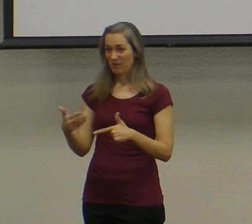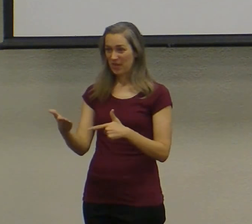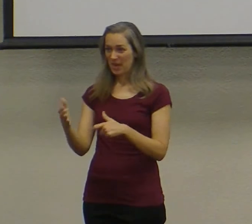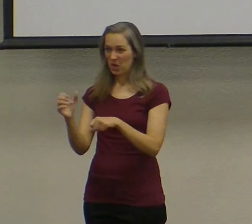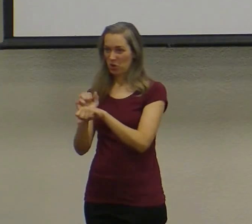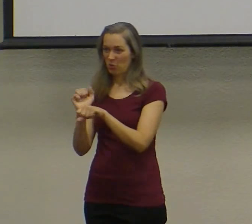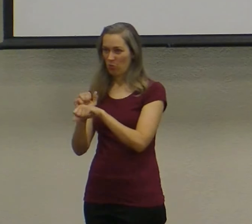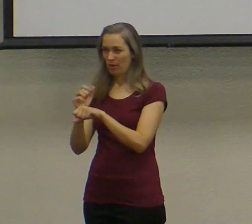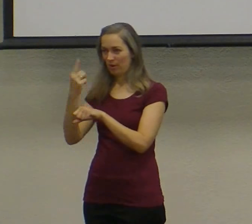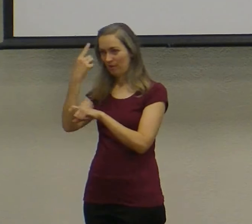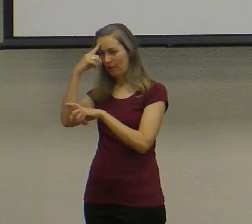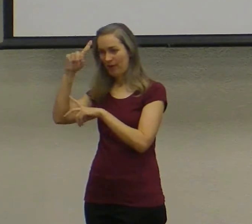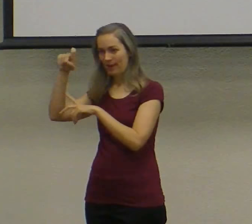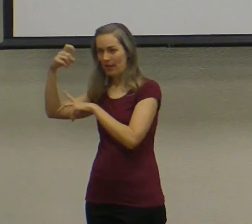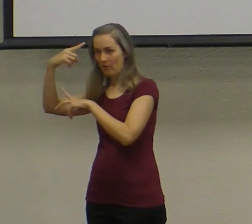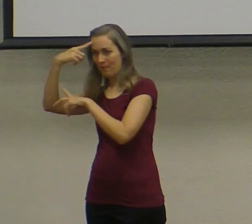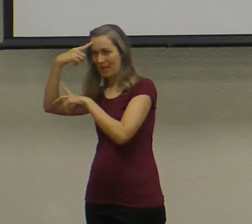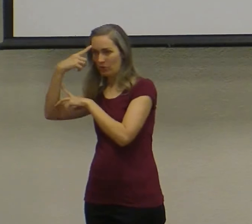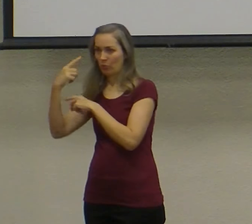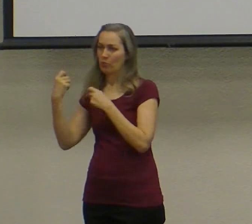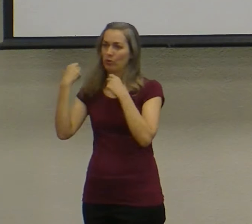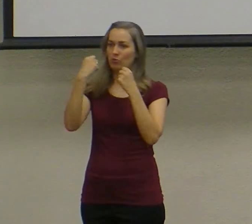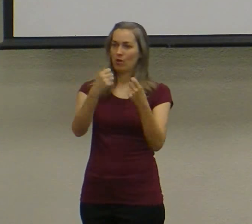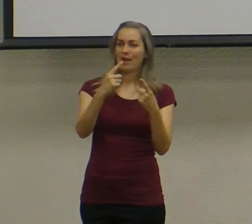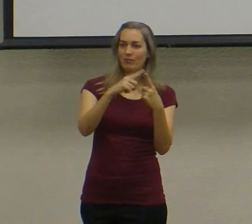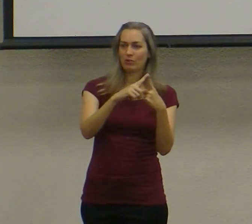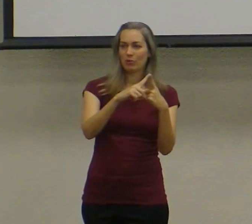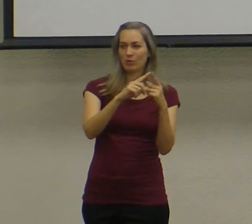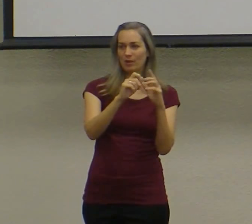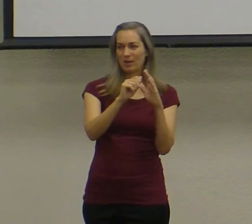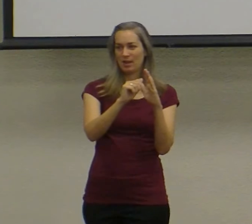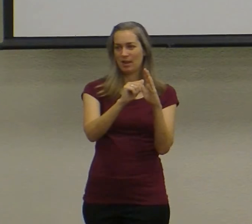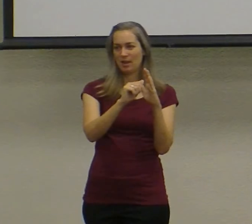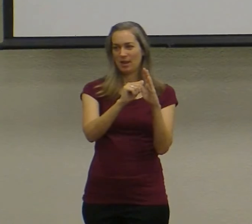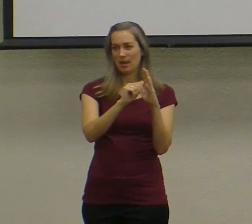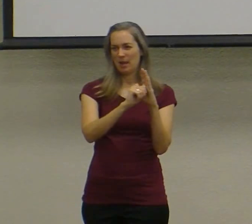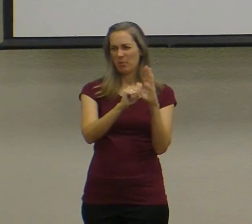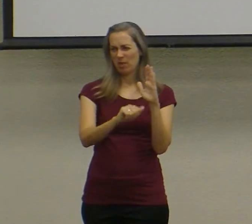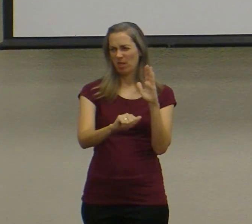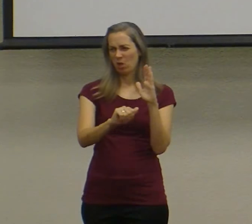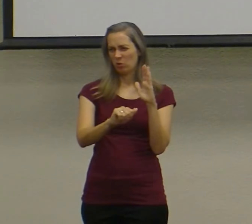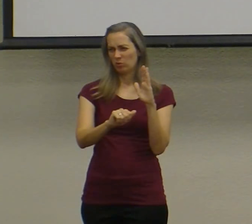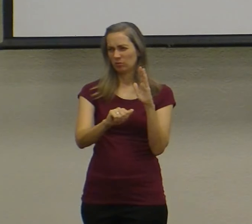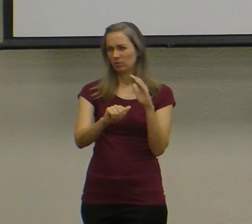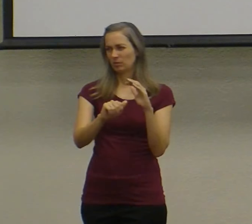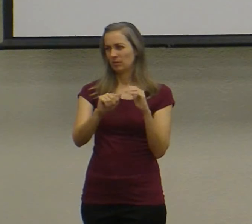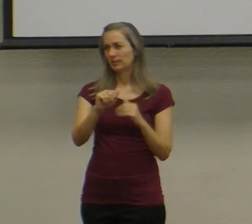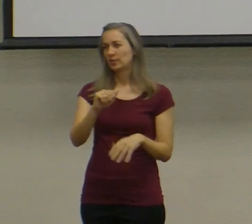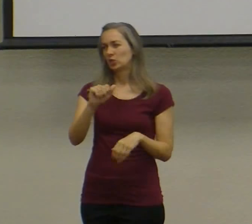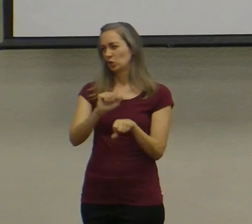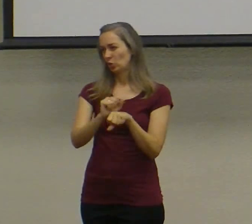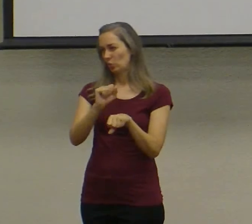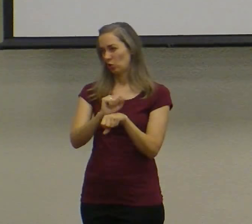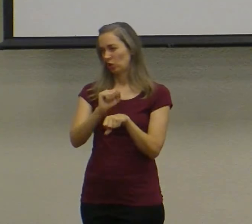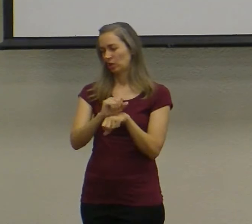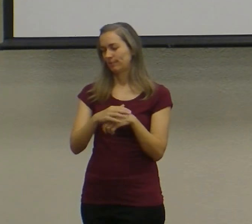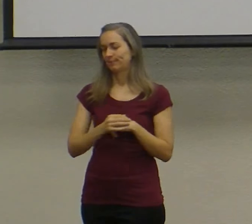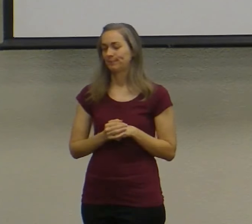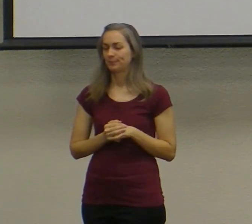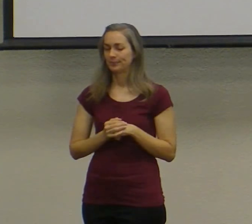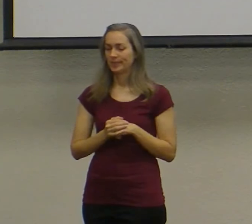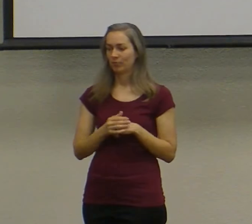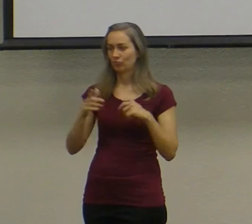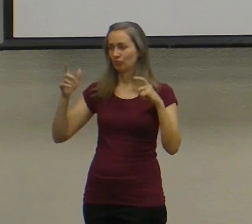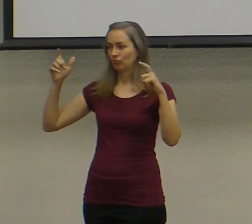or they drive to Amarillo to work. So it was an adjustment for me switching from large city mindset to a small city mindset,